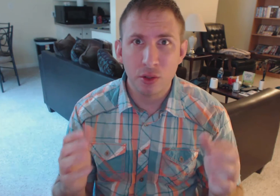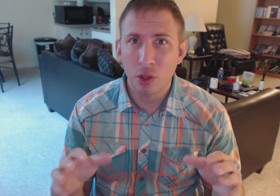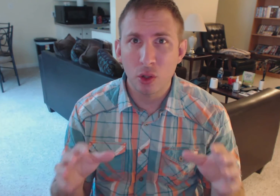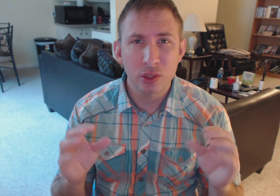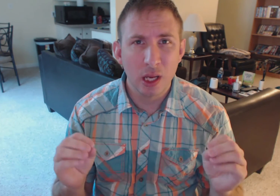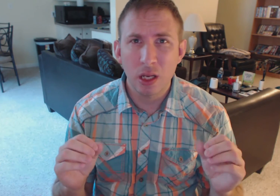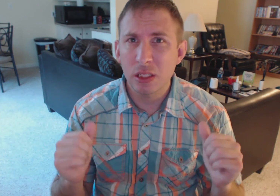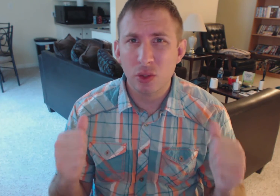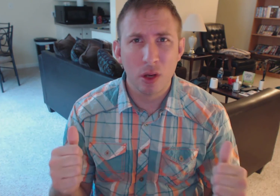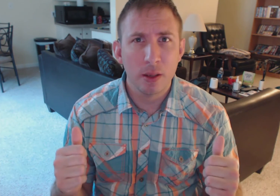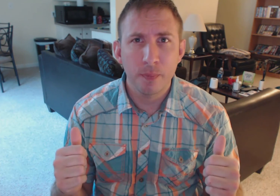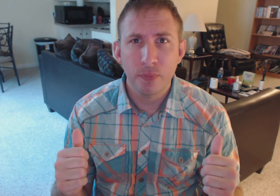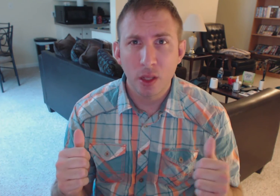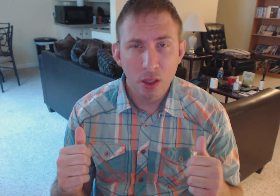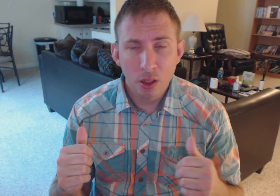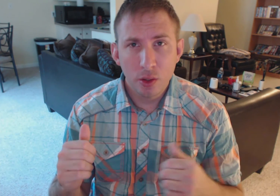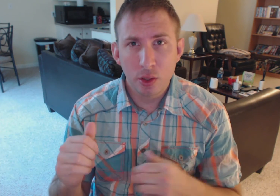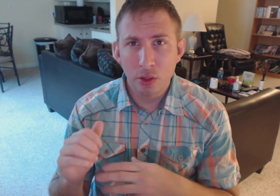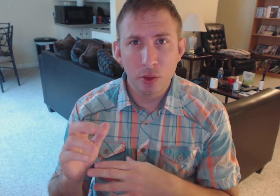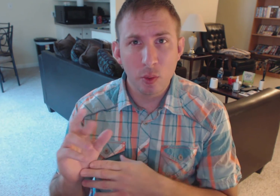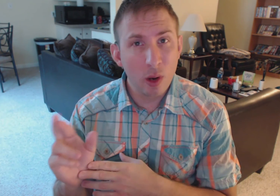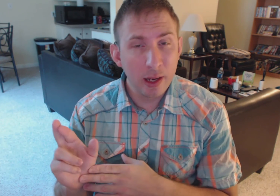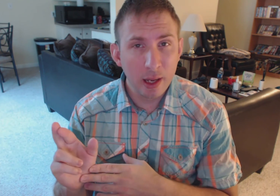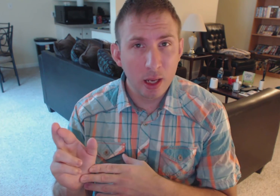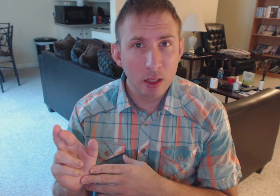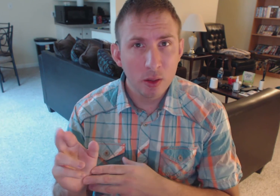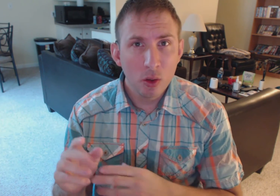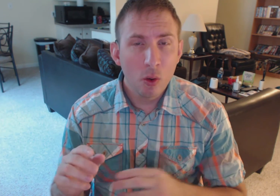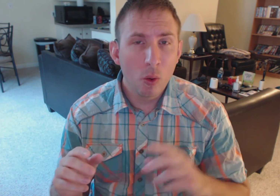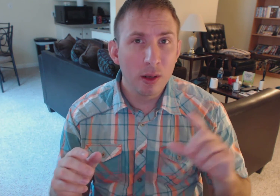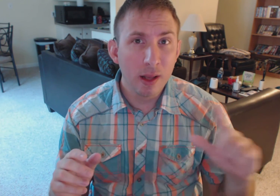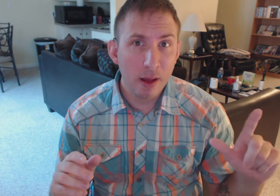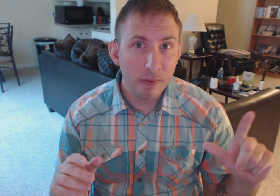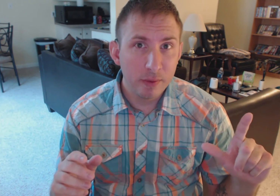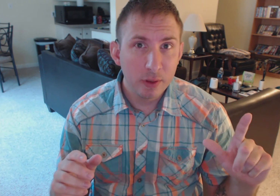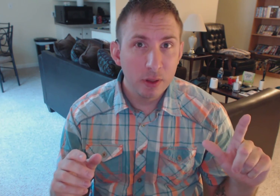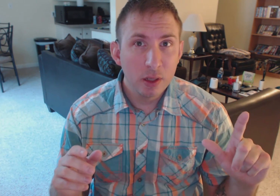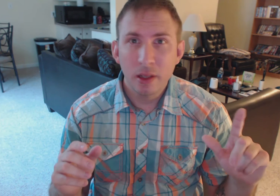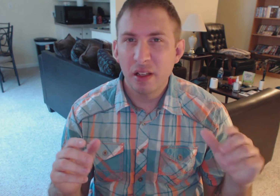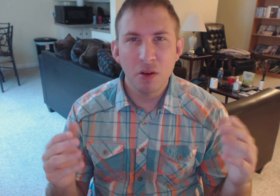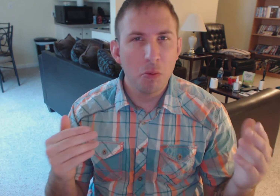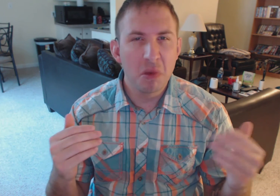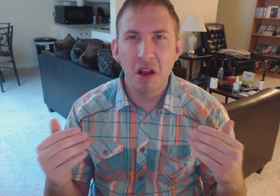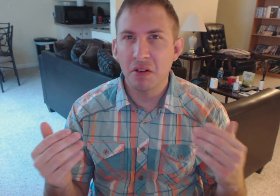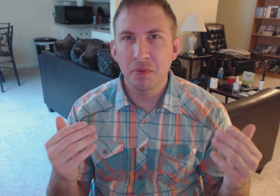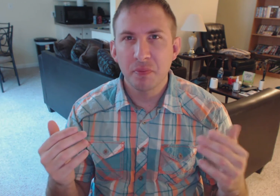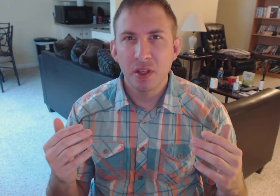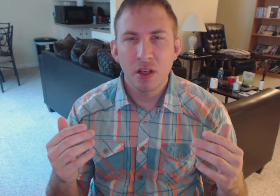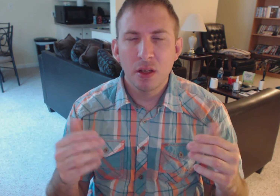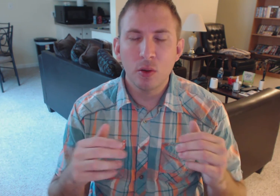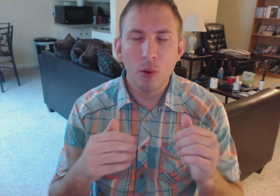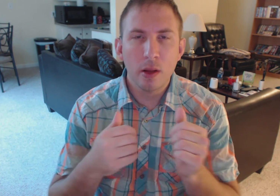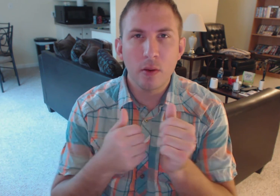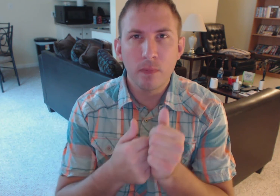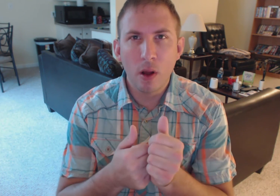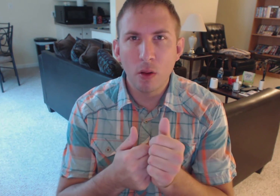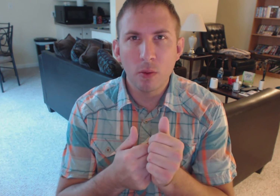to learn sign. That's great. You can do the right hand or the left. It don't matter. You don't have to follow